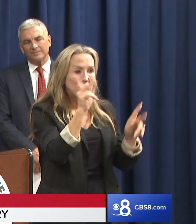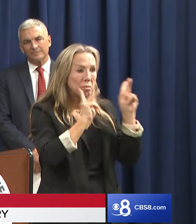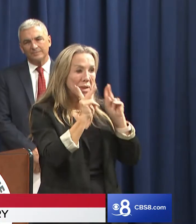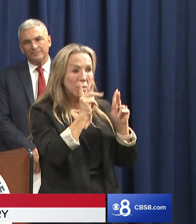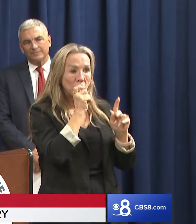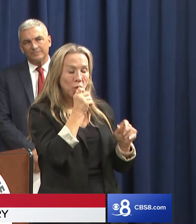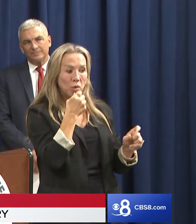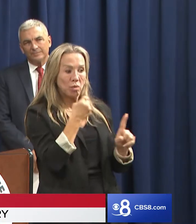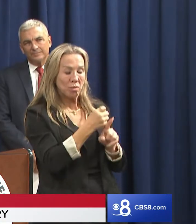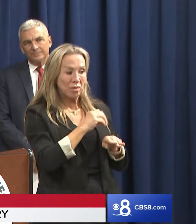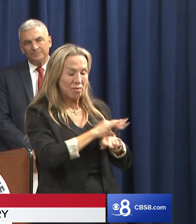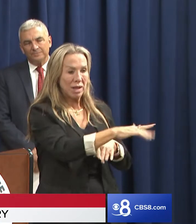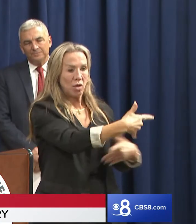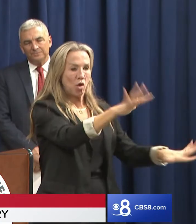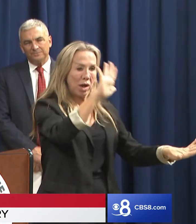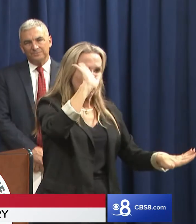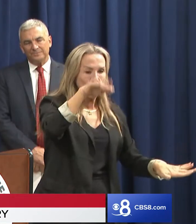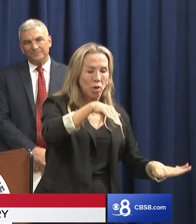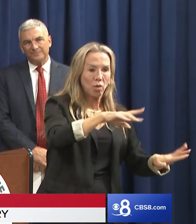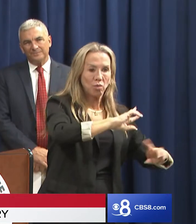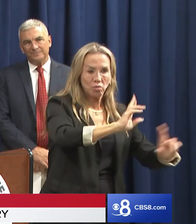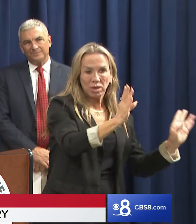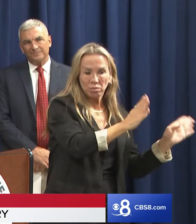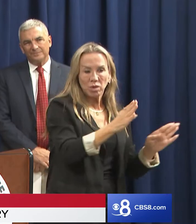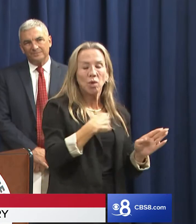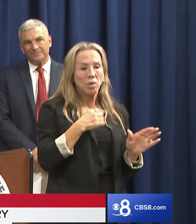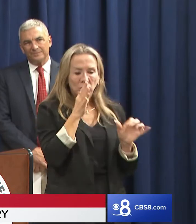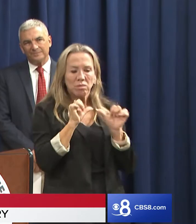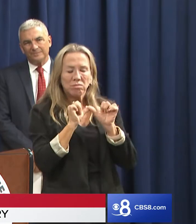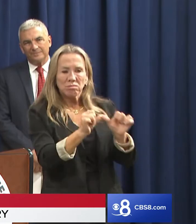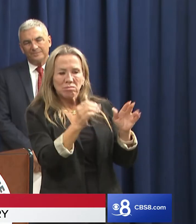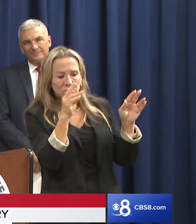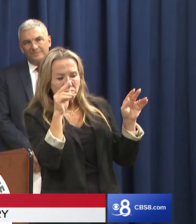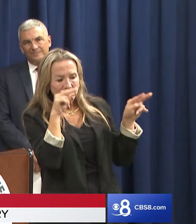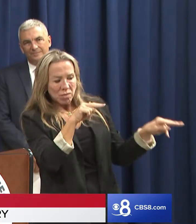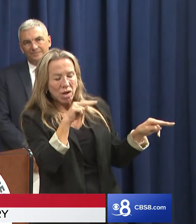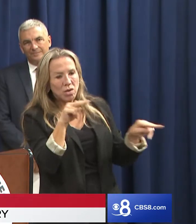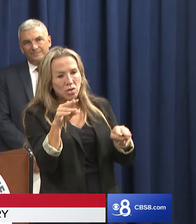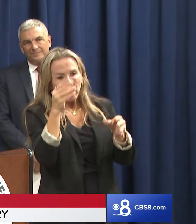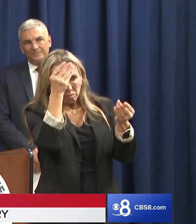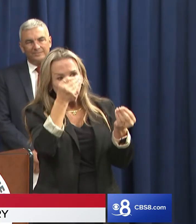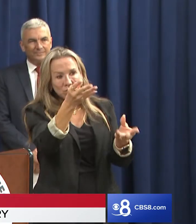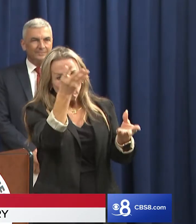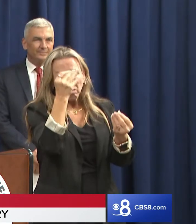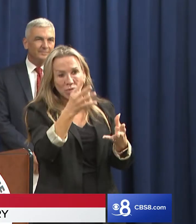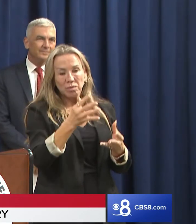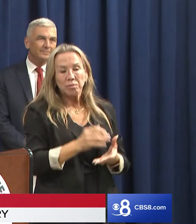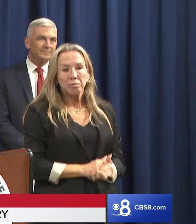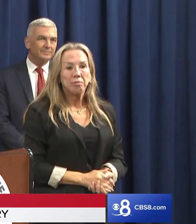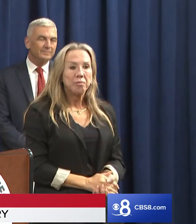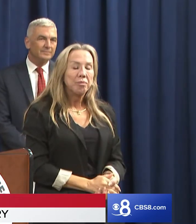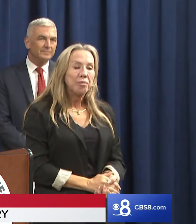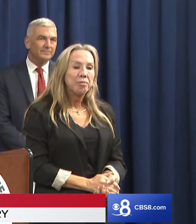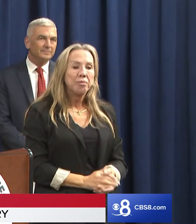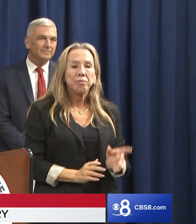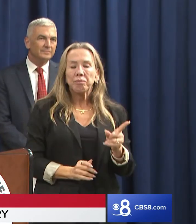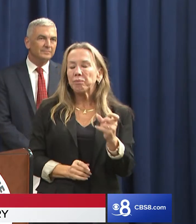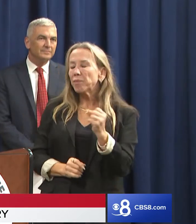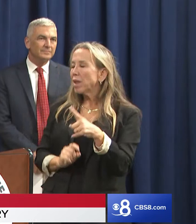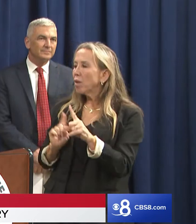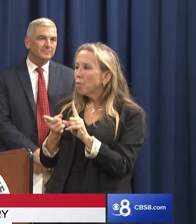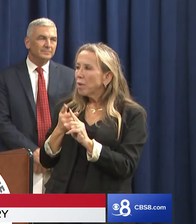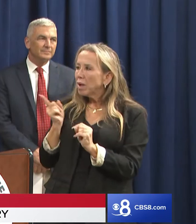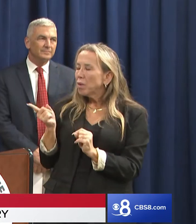are being impacted know about it. And so we're going to continue to monitor and keep you posted as we find more information. When do you anticipate